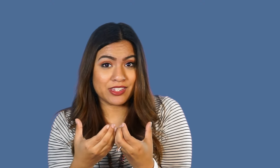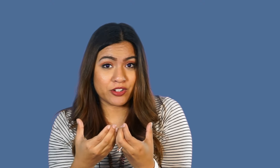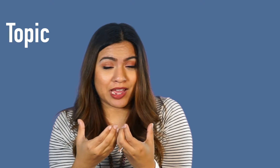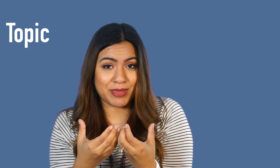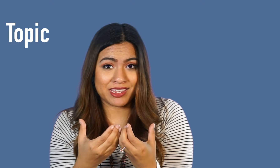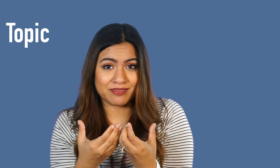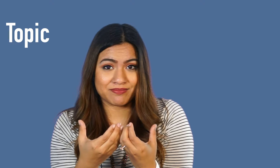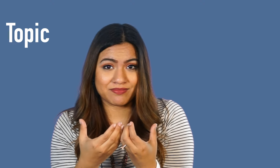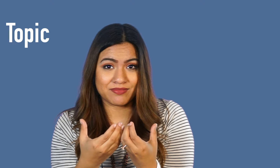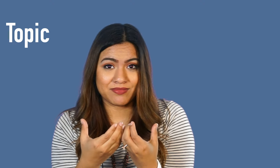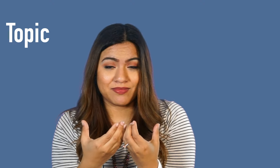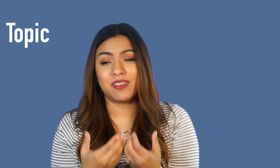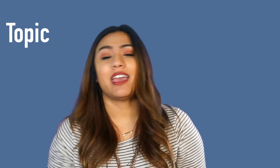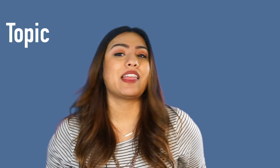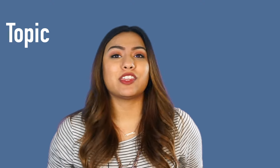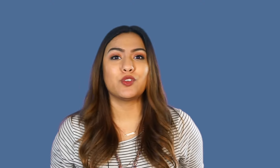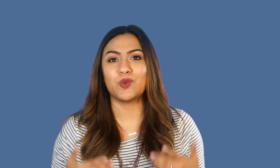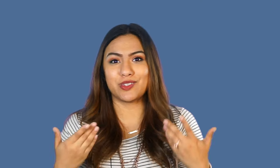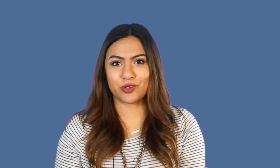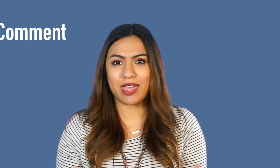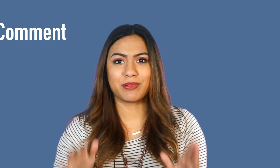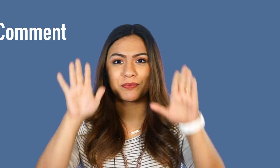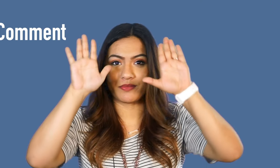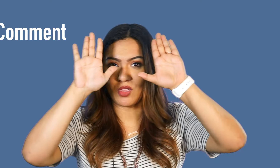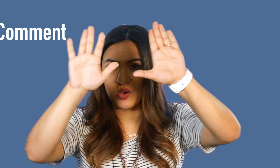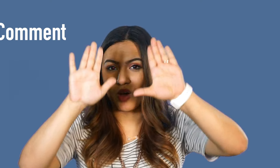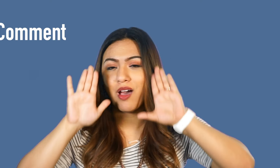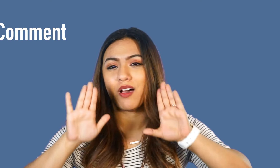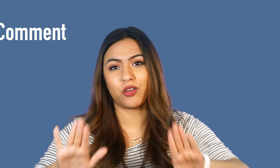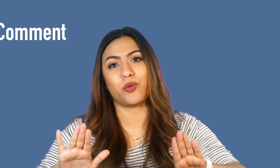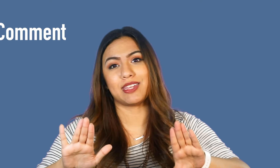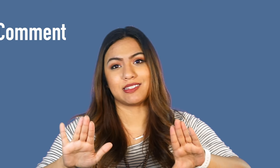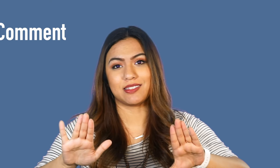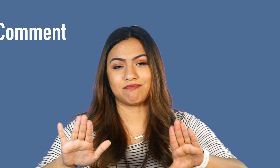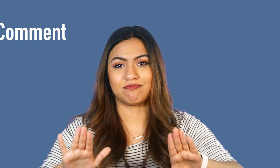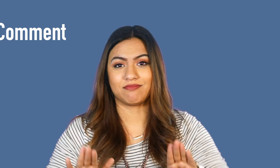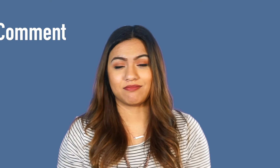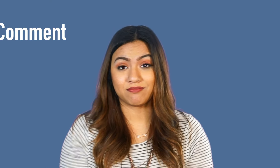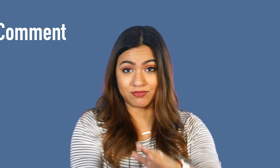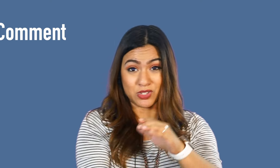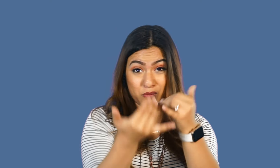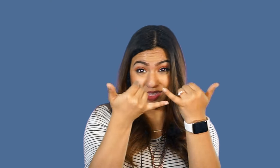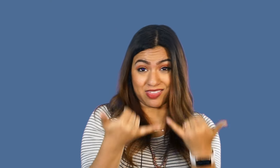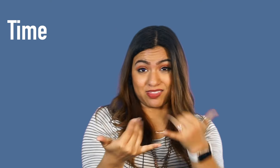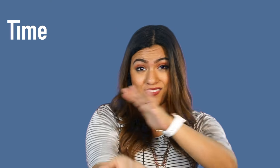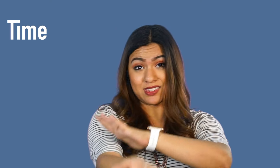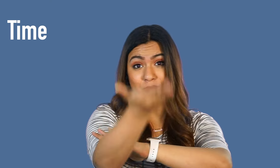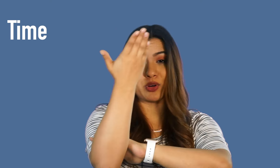your topic. And then you describe. Great. So this